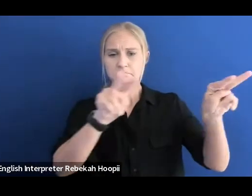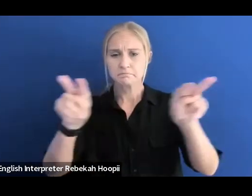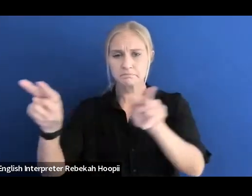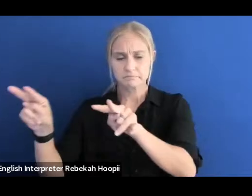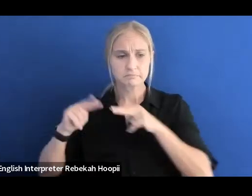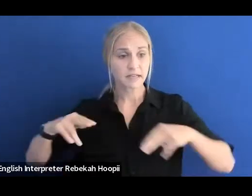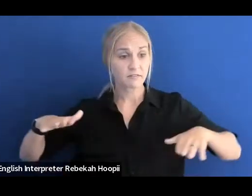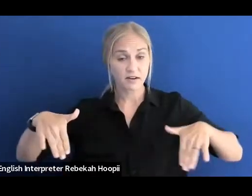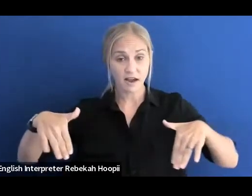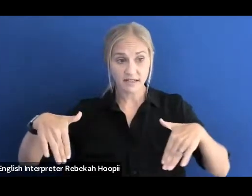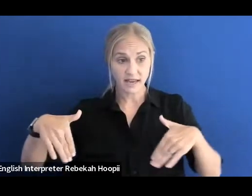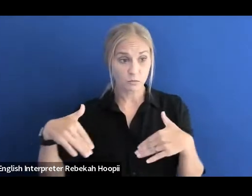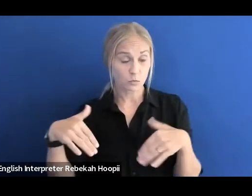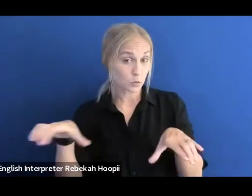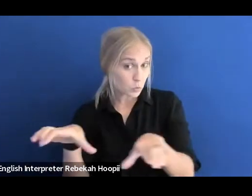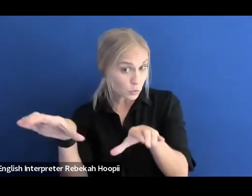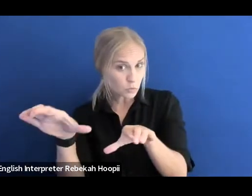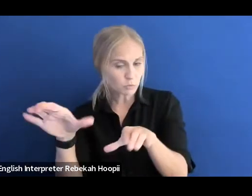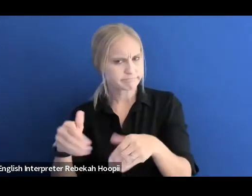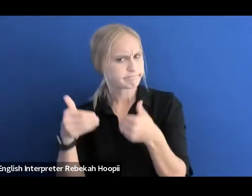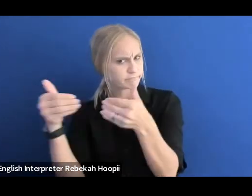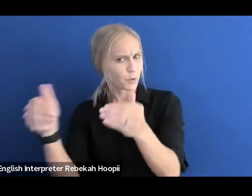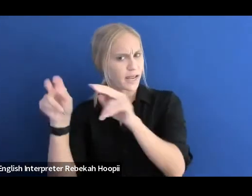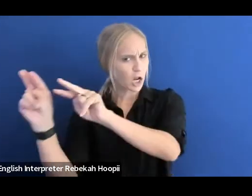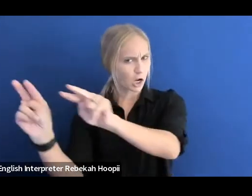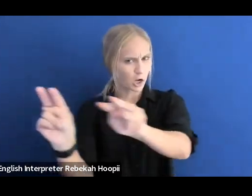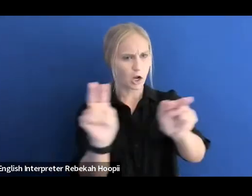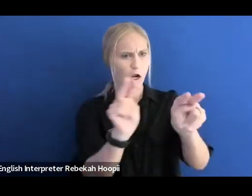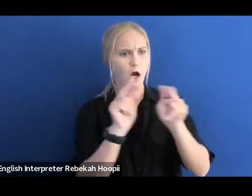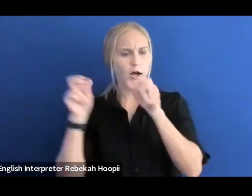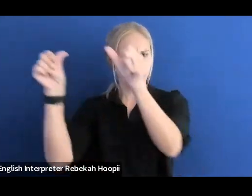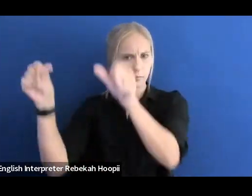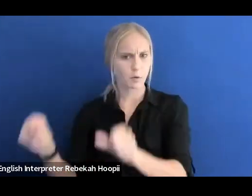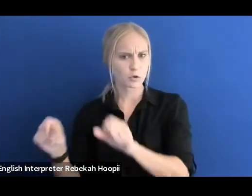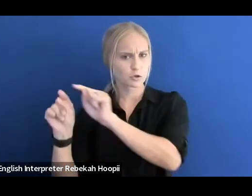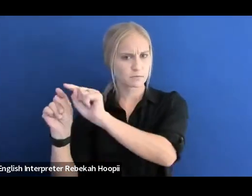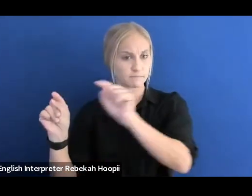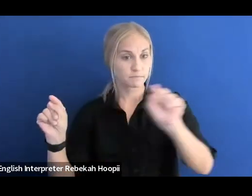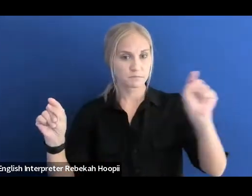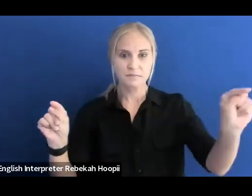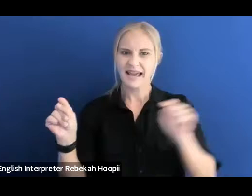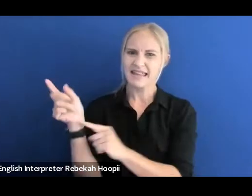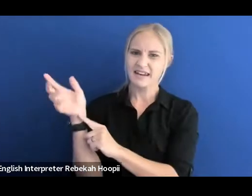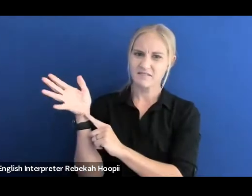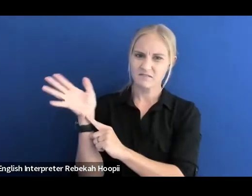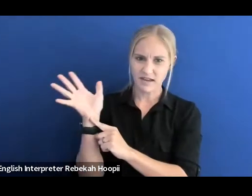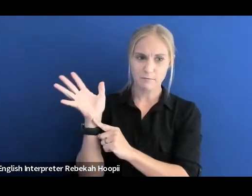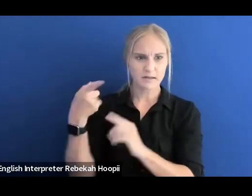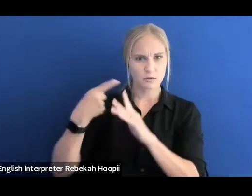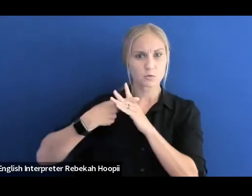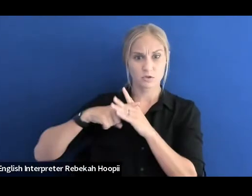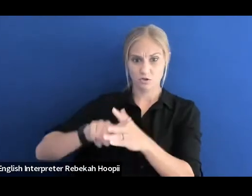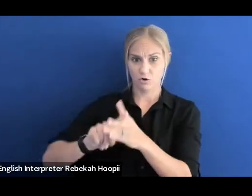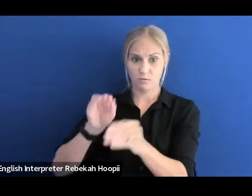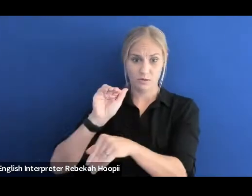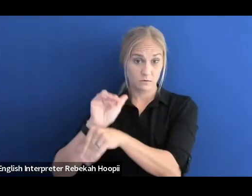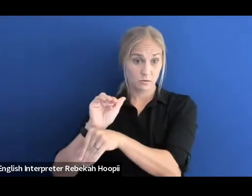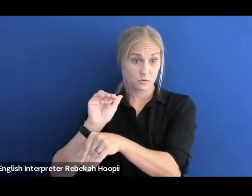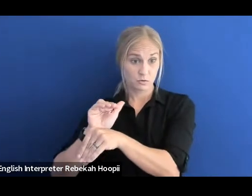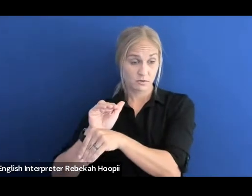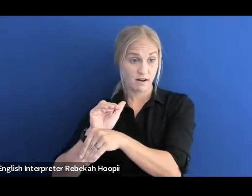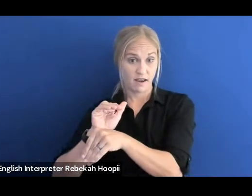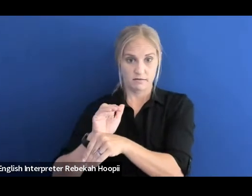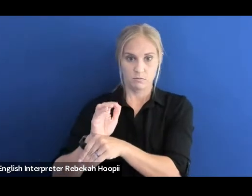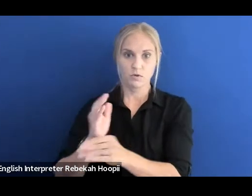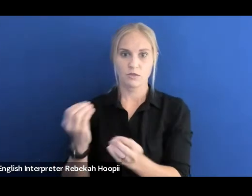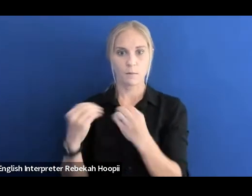haven't had a chance to do so, please do so over there. And then about 5 minutes, we'll get started with the formal